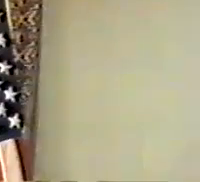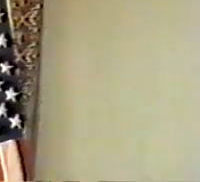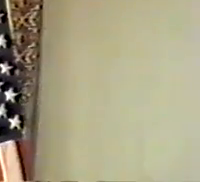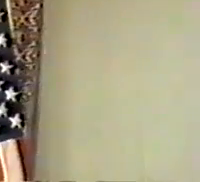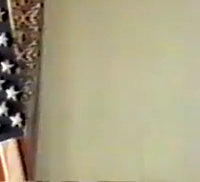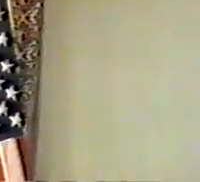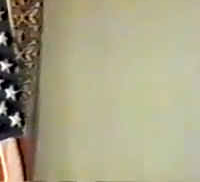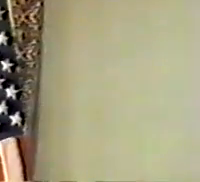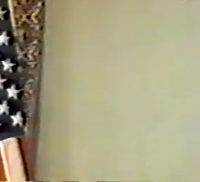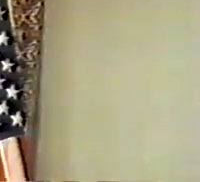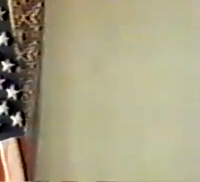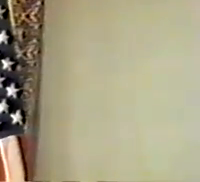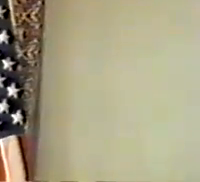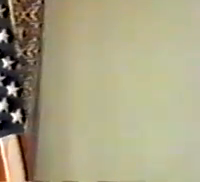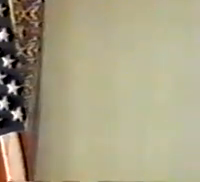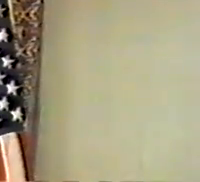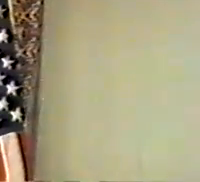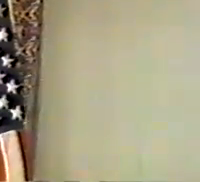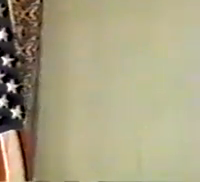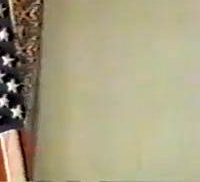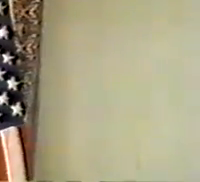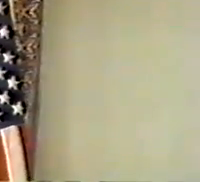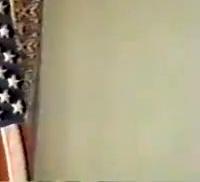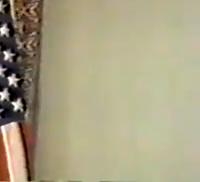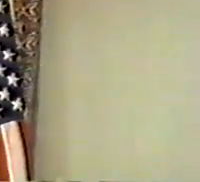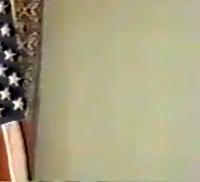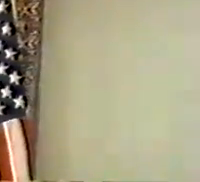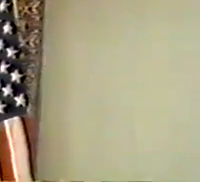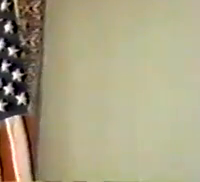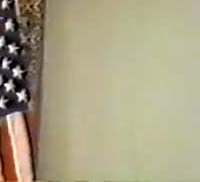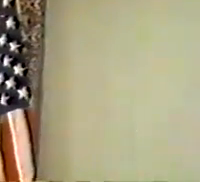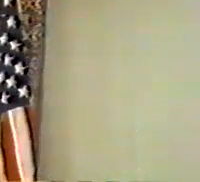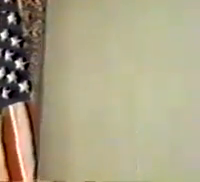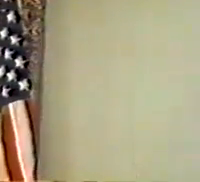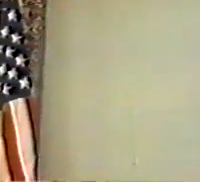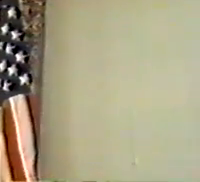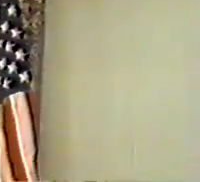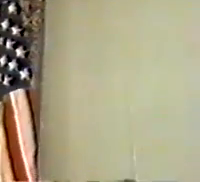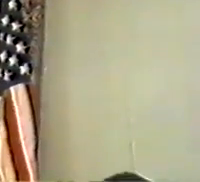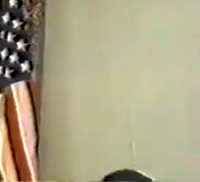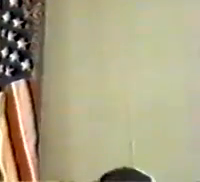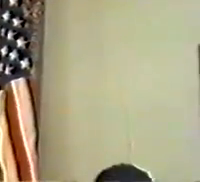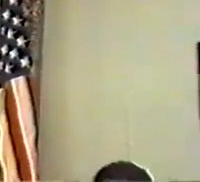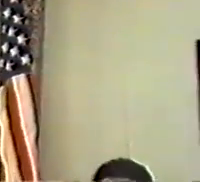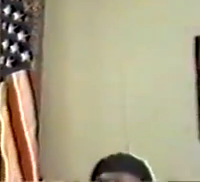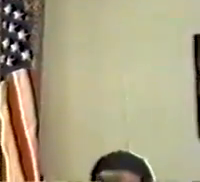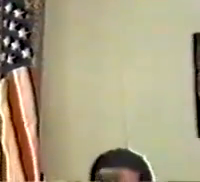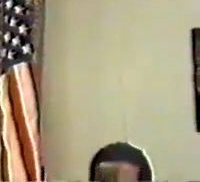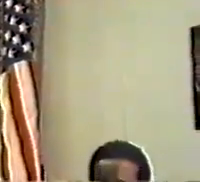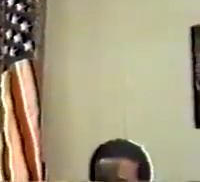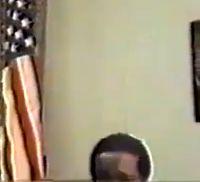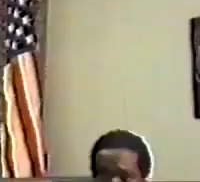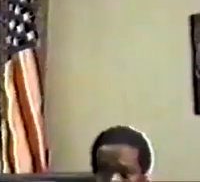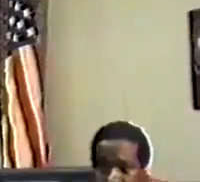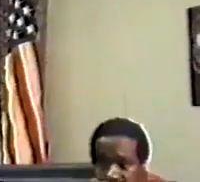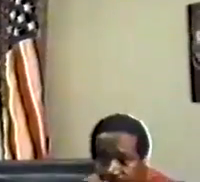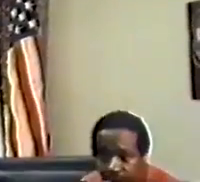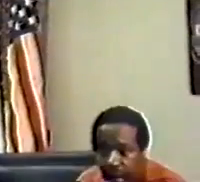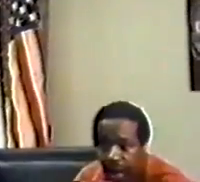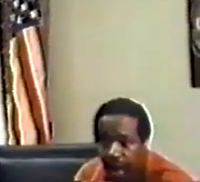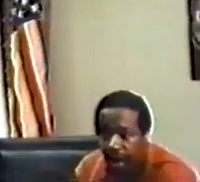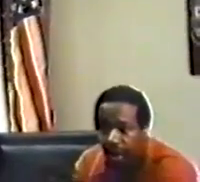was really angry when I came in because we had been meeting and there was a lot of things in the newspaper